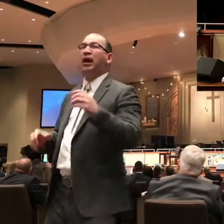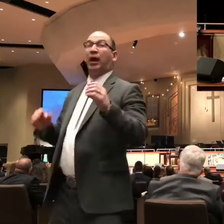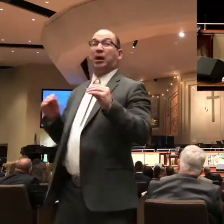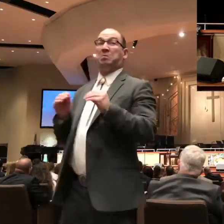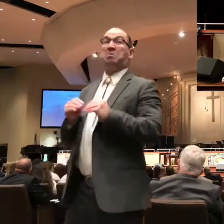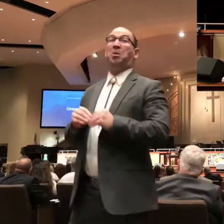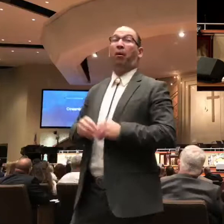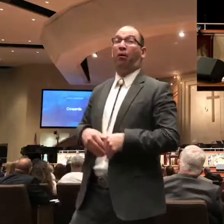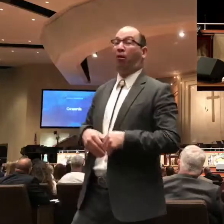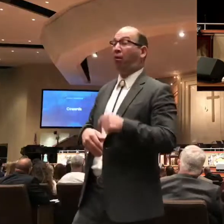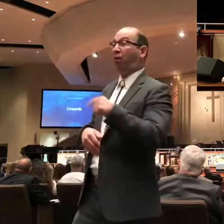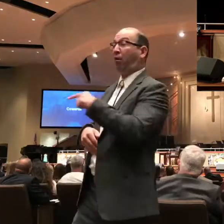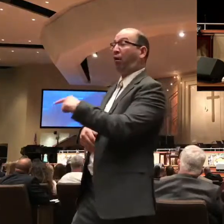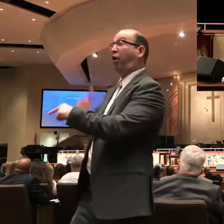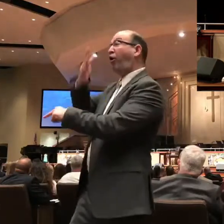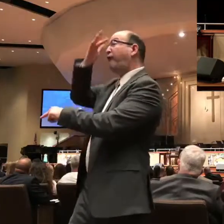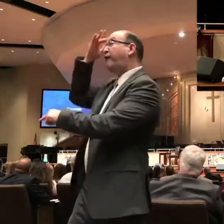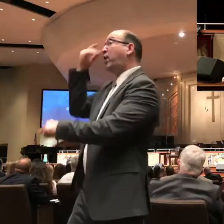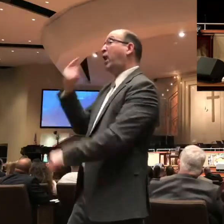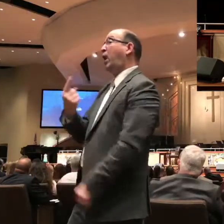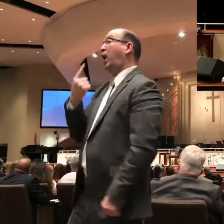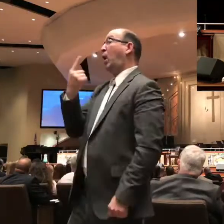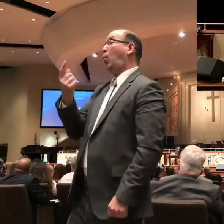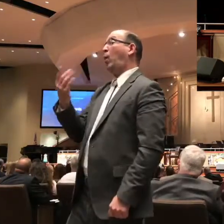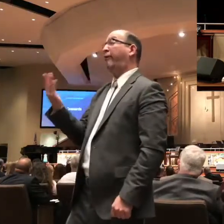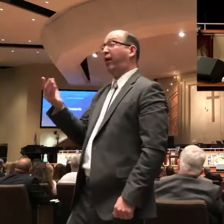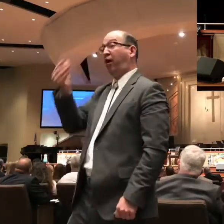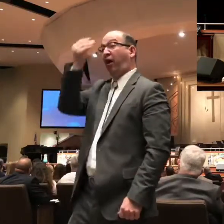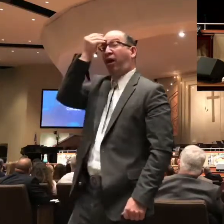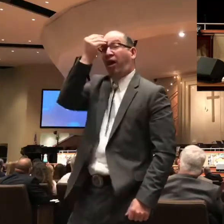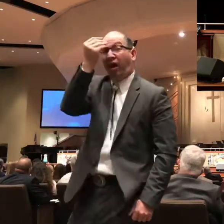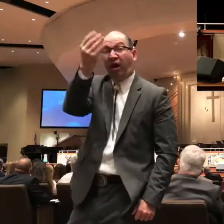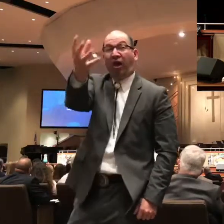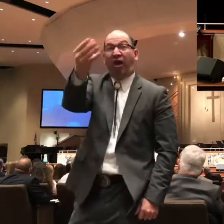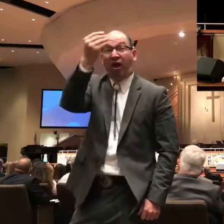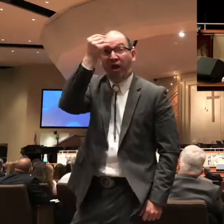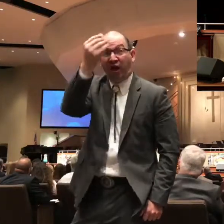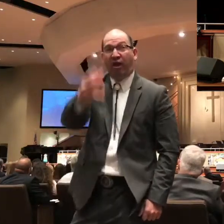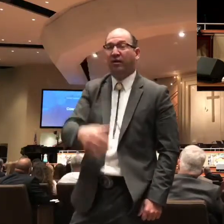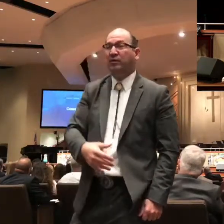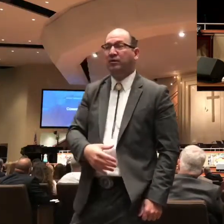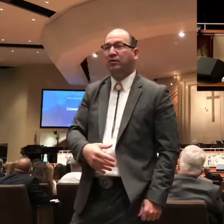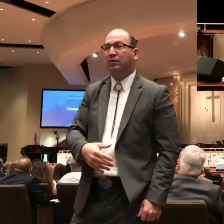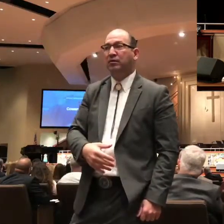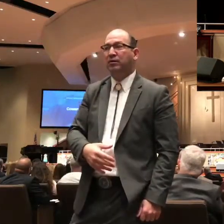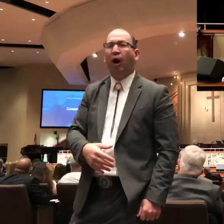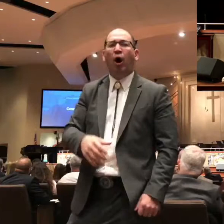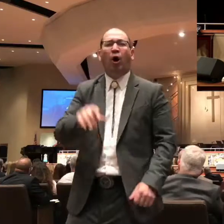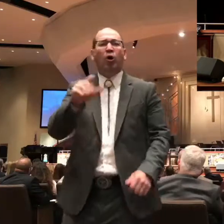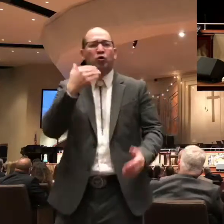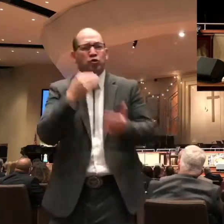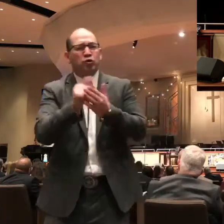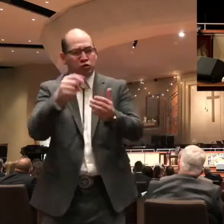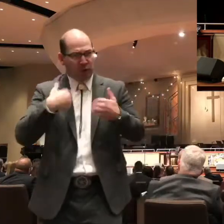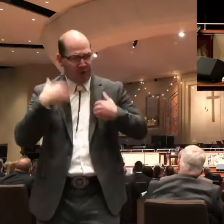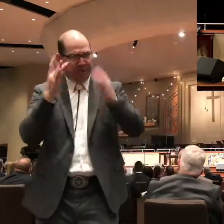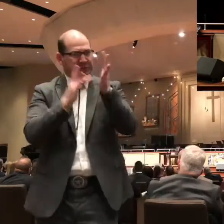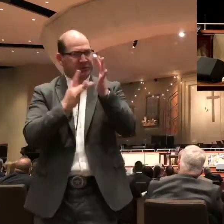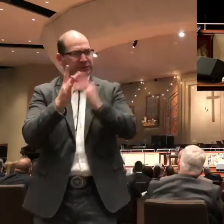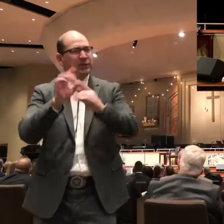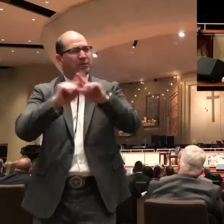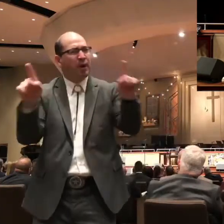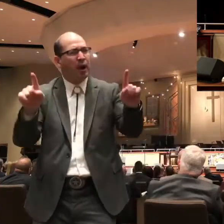left out. Let me just give you a little extra knowledge on this or that. You know, it's good that you have Jesus, but have you ever considered